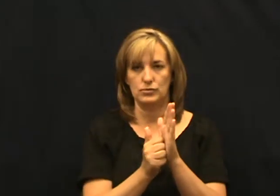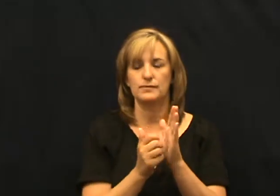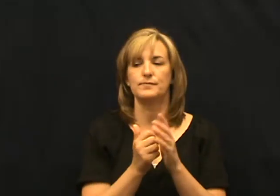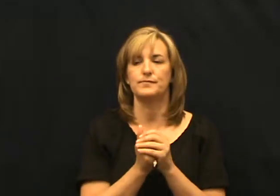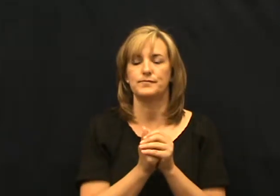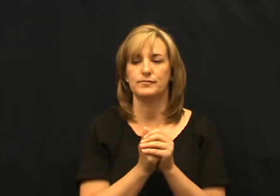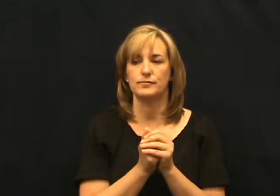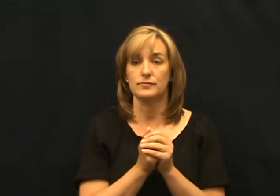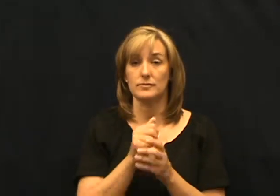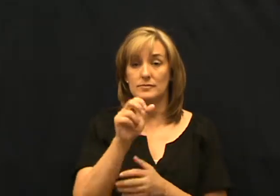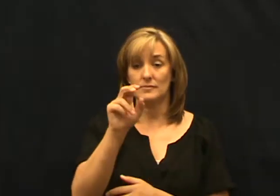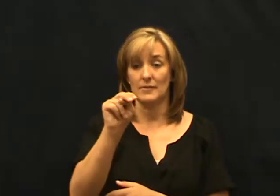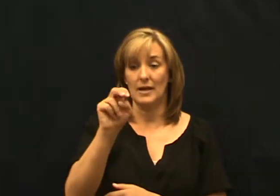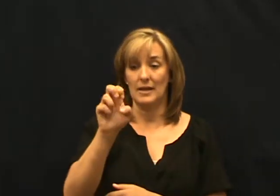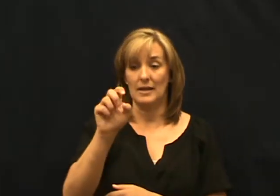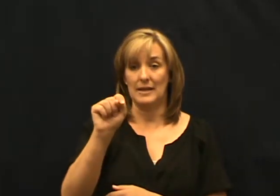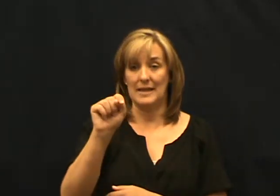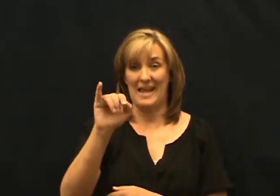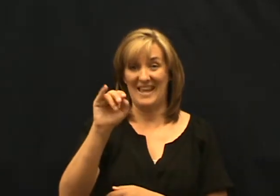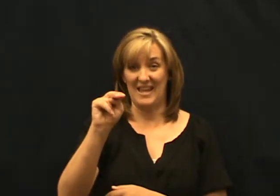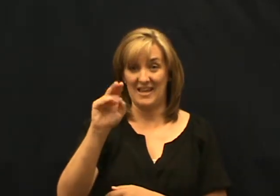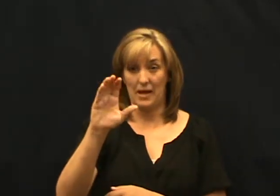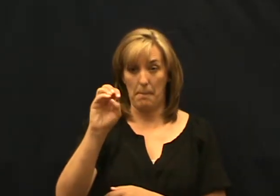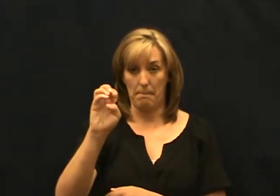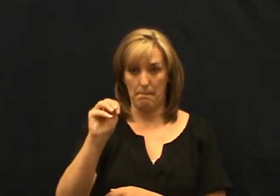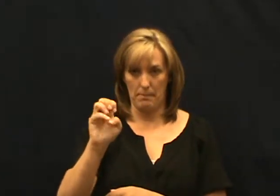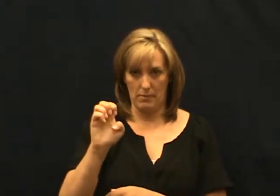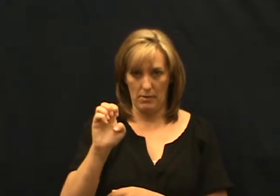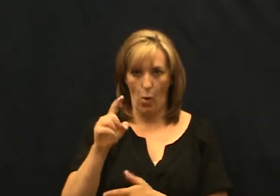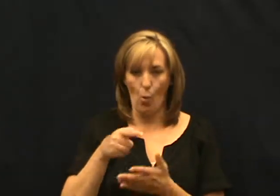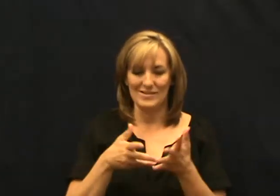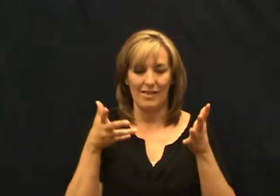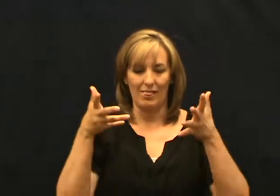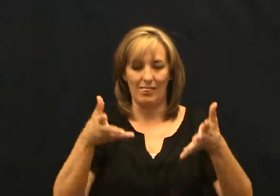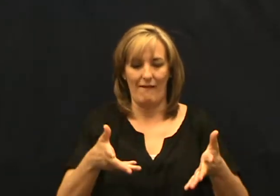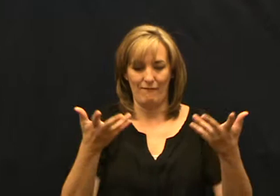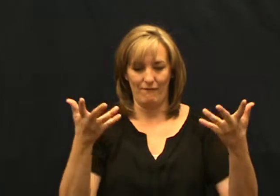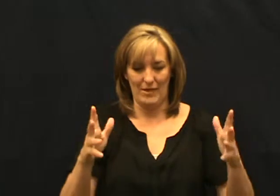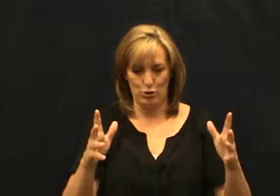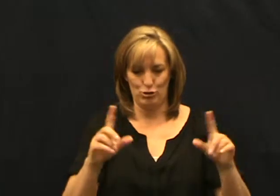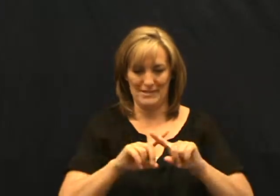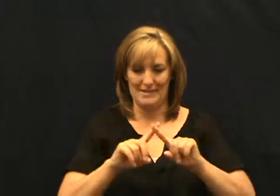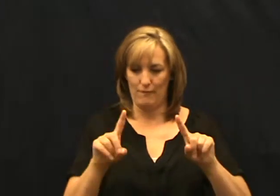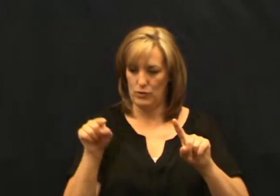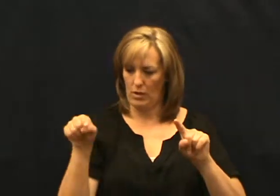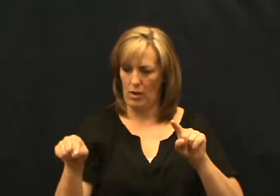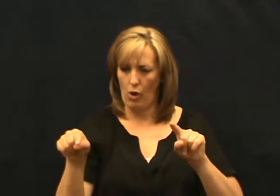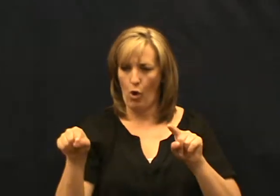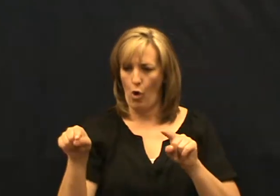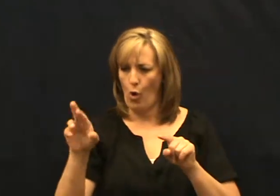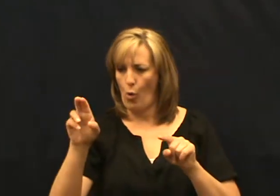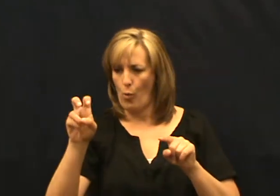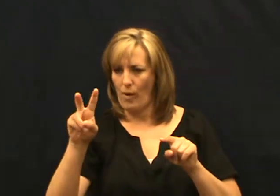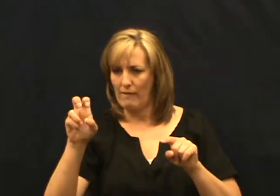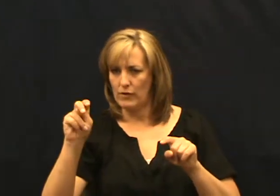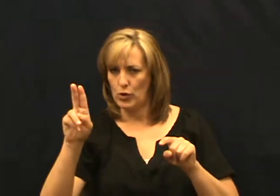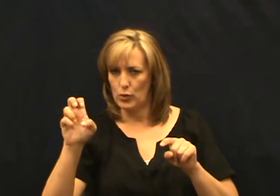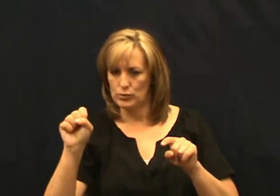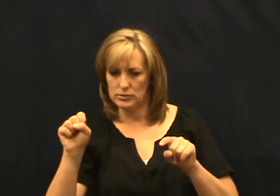is what we have left after we look at the difference between our revenues and expenses. Now remember, remember, net income doesn't necessarily